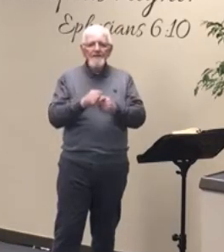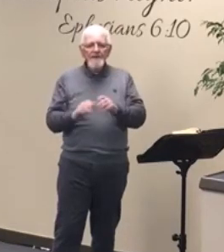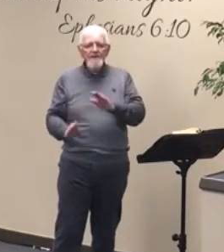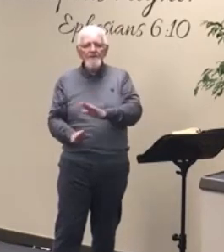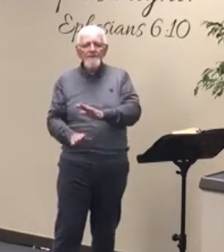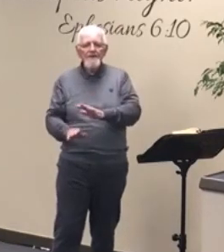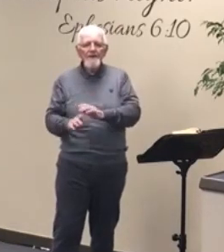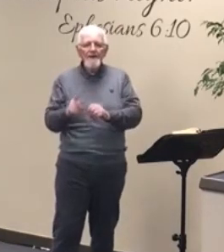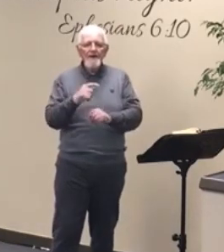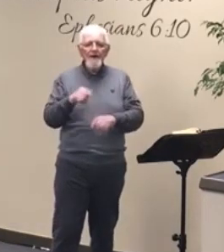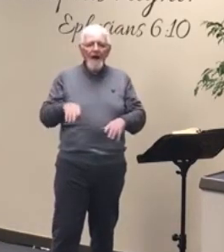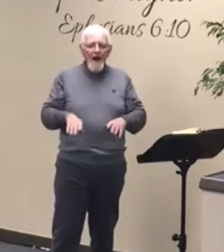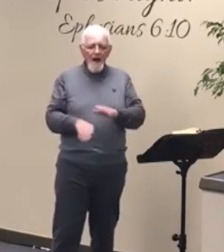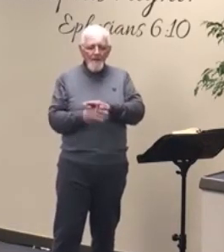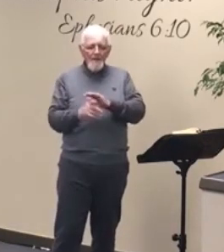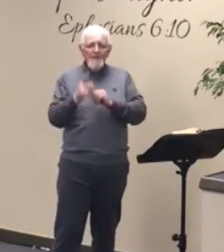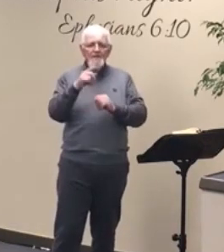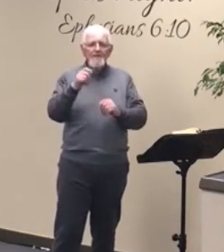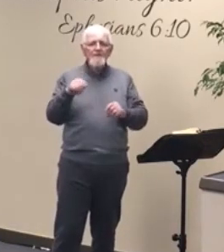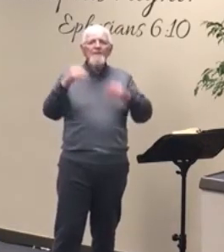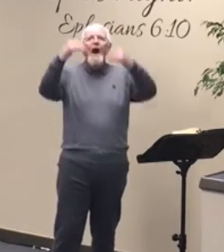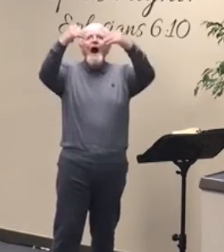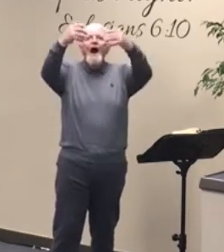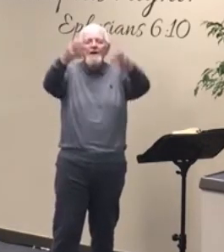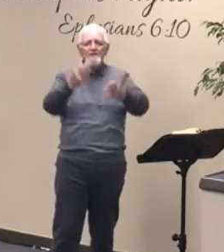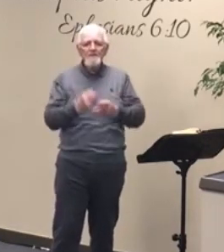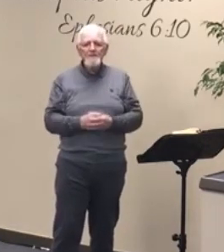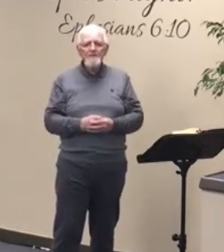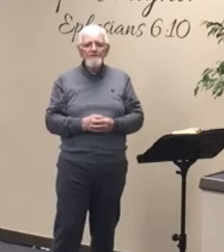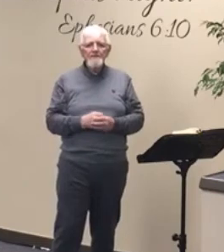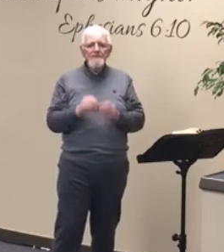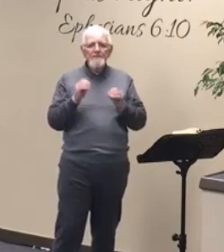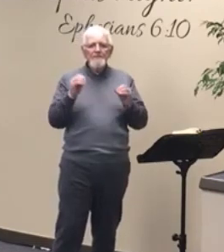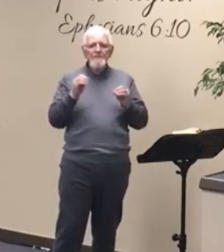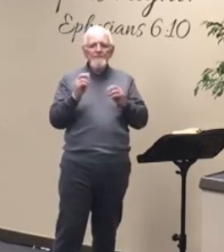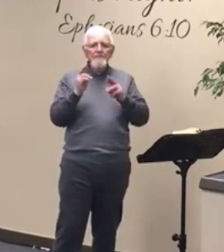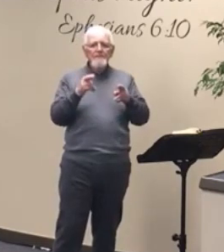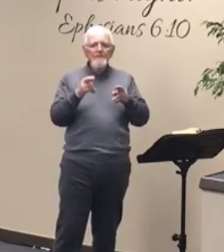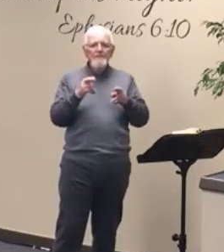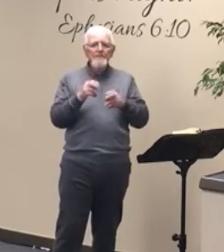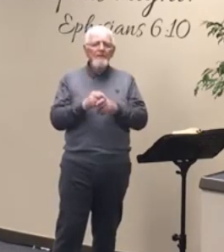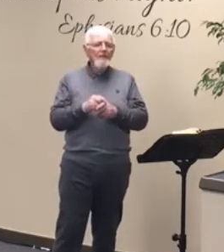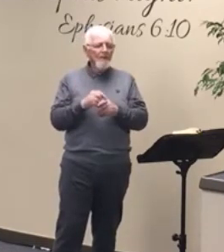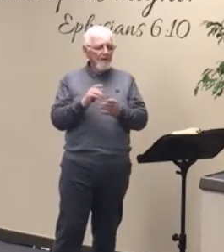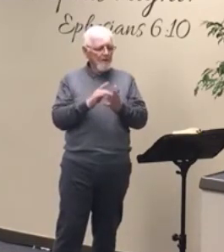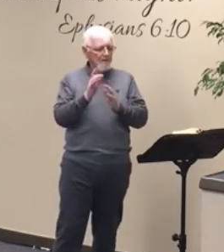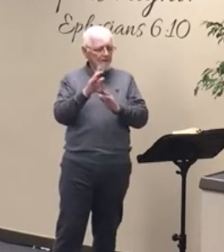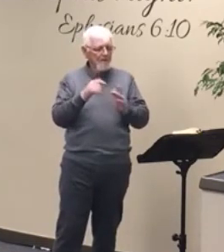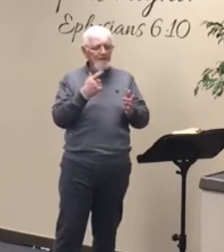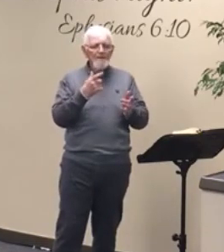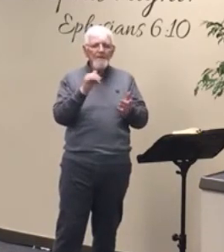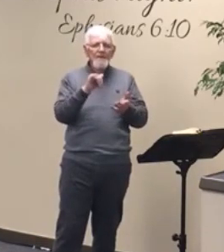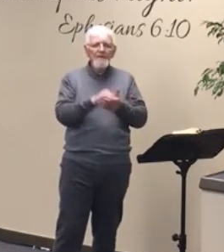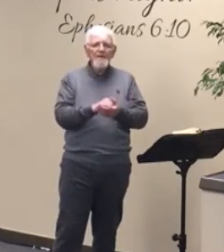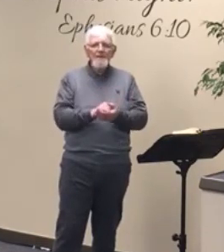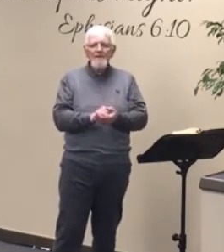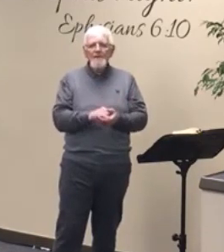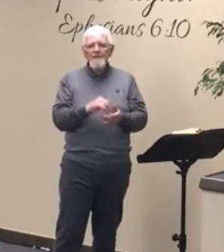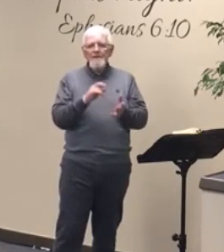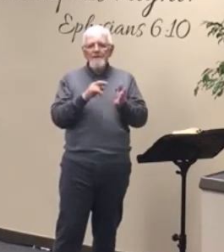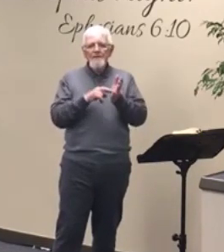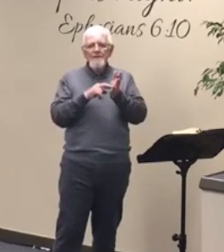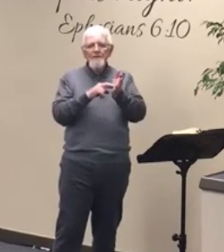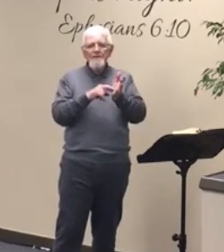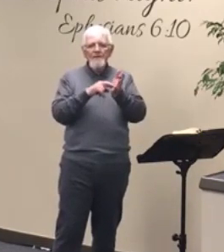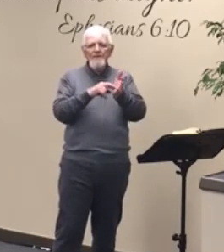be exalted. I gave you three different contexts for that being said. None of those are repetitive from the gospel does repeat them, but those aren't the repetitions. There are three different